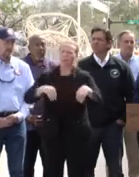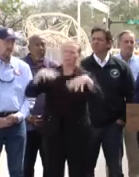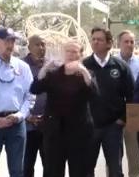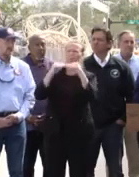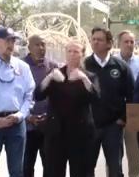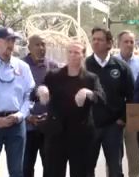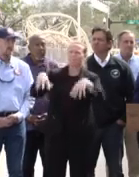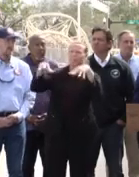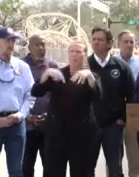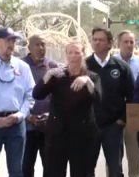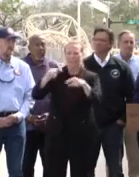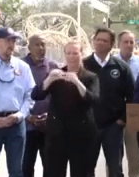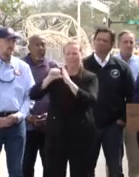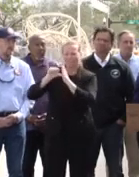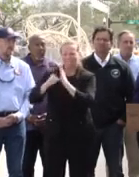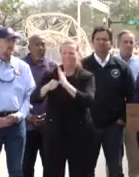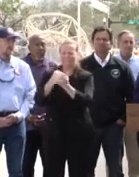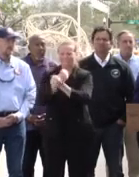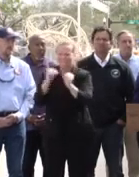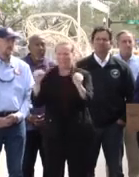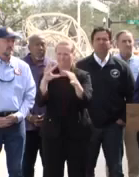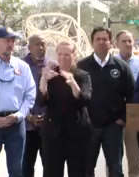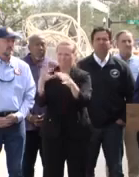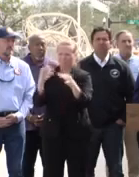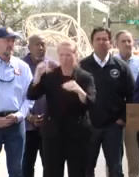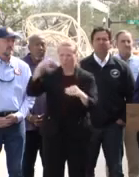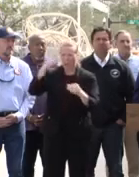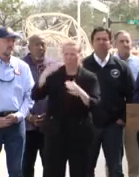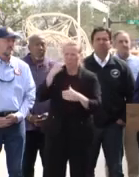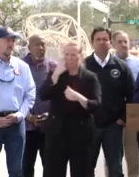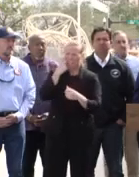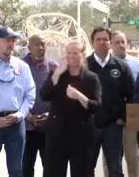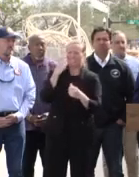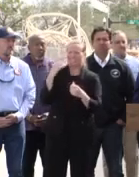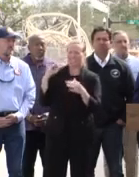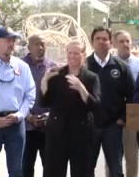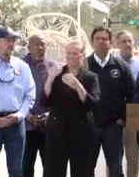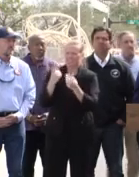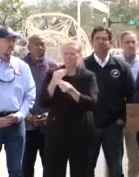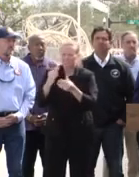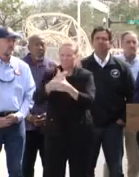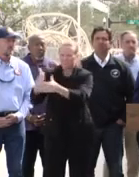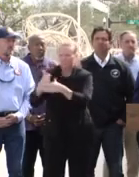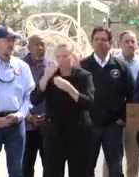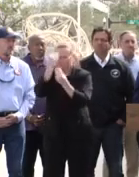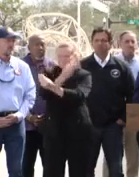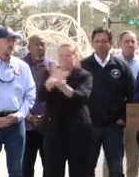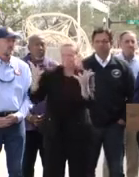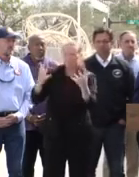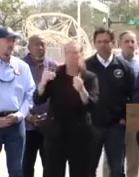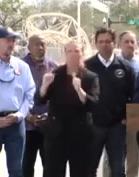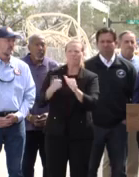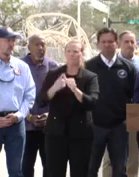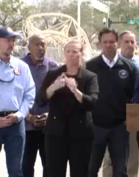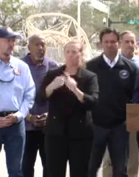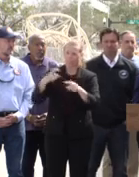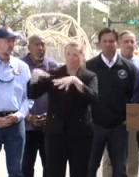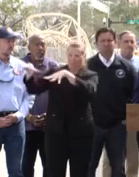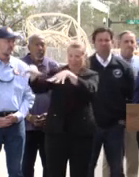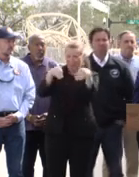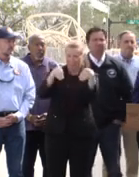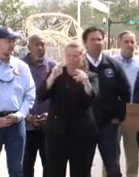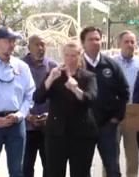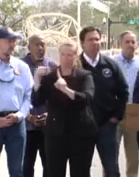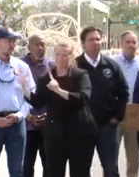to reinforce the safety messages that the governor just shared with all of you. So first, from an outage perspective,